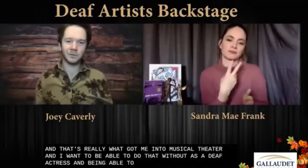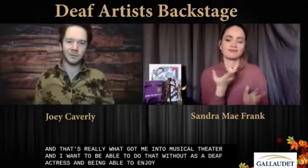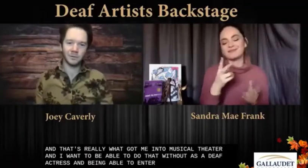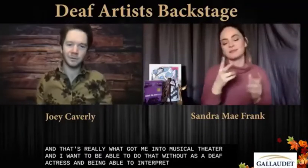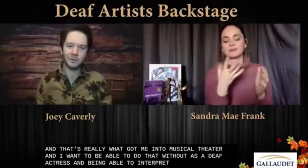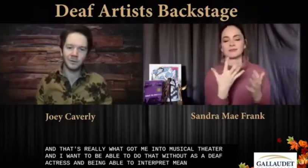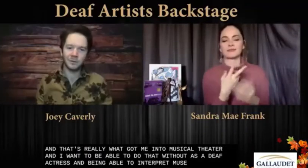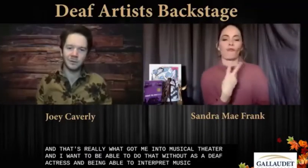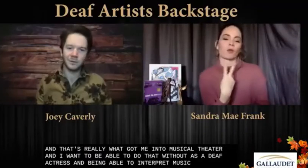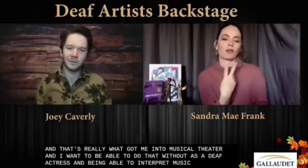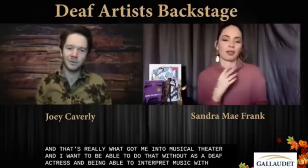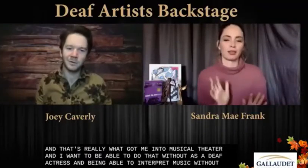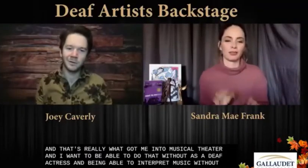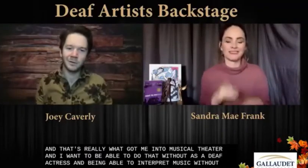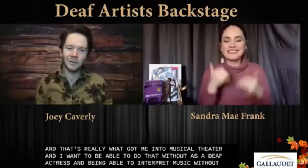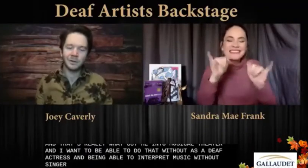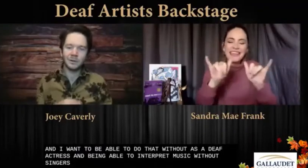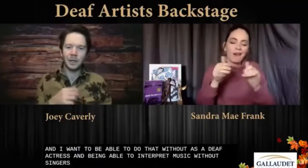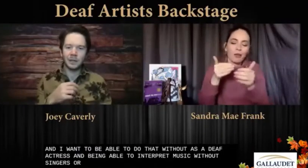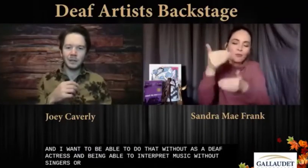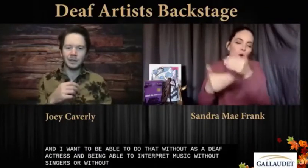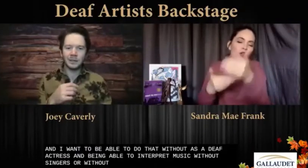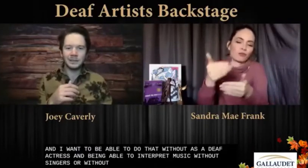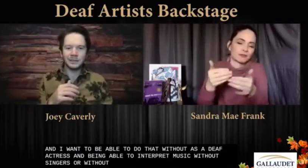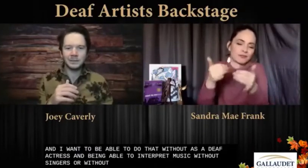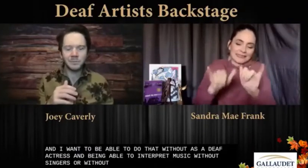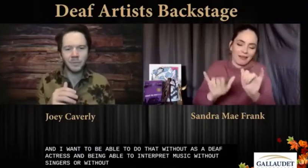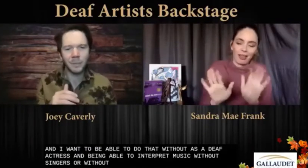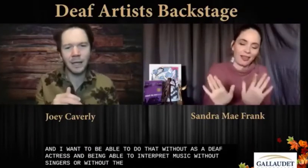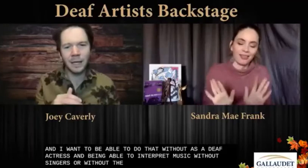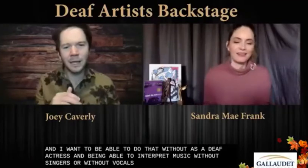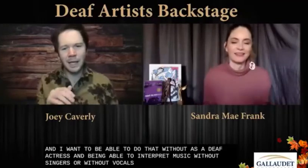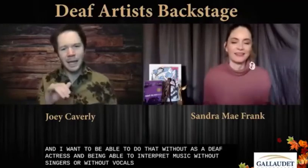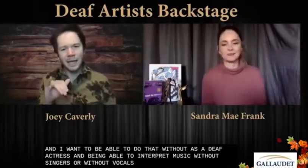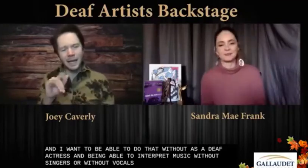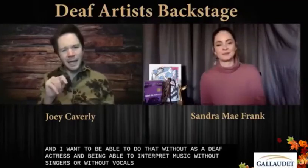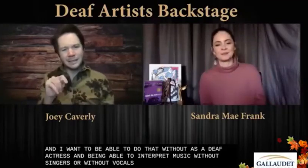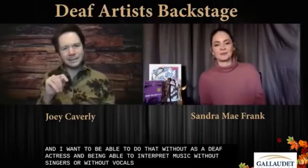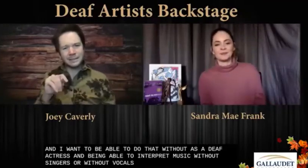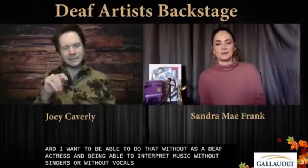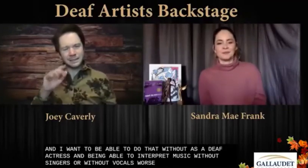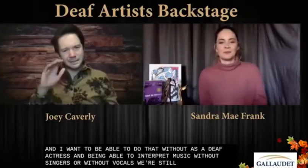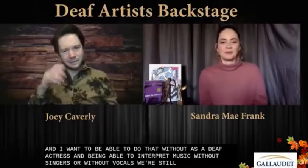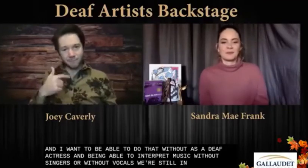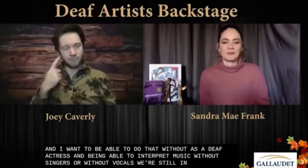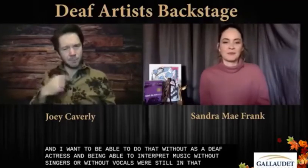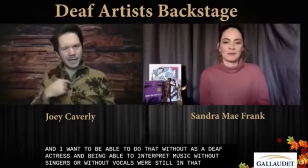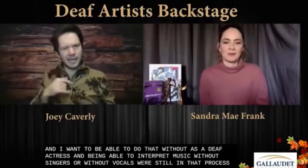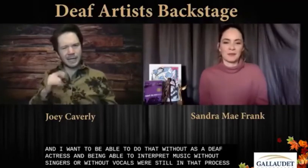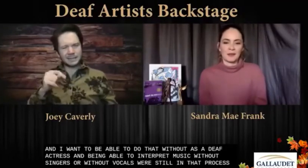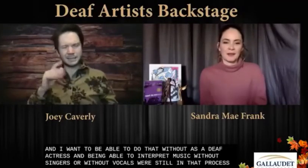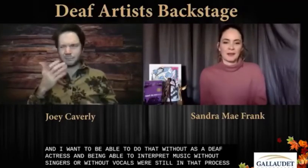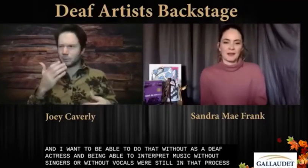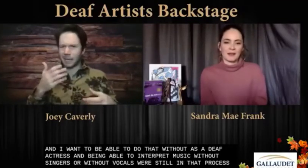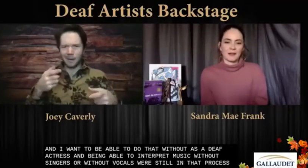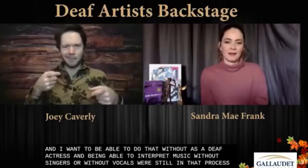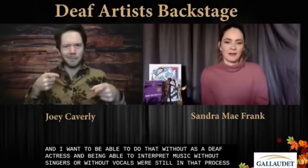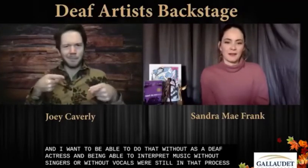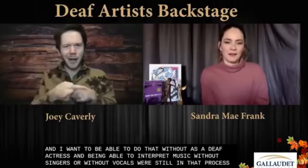interpret music without singers or without vocals we're still in that process though